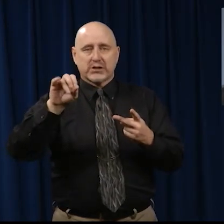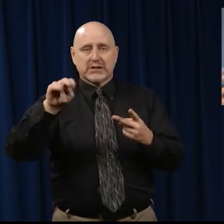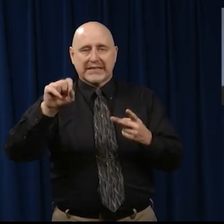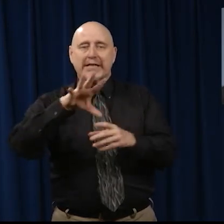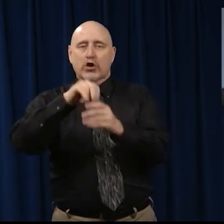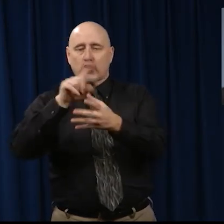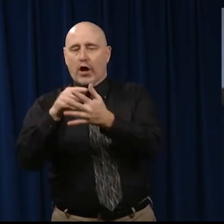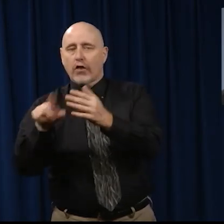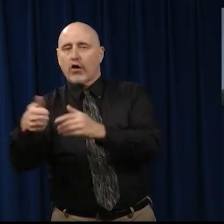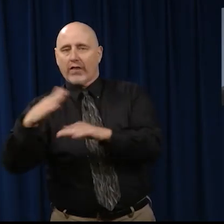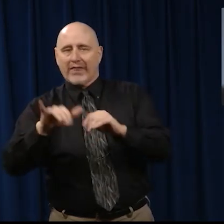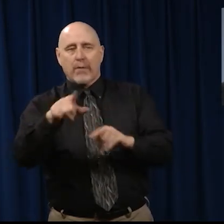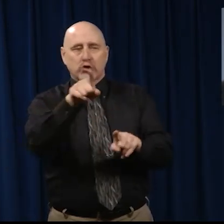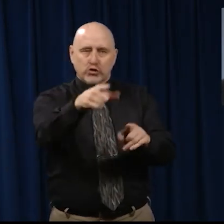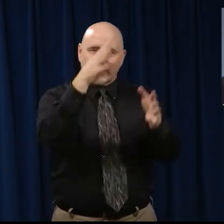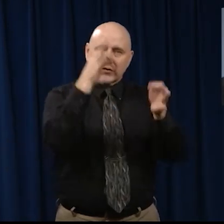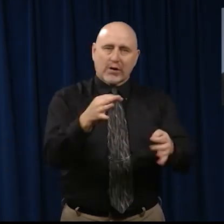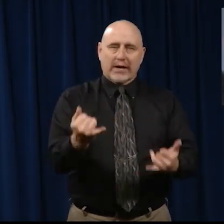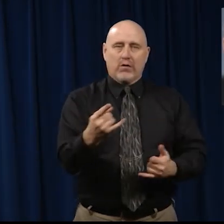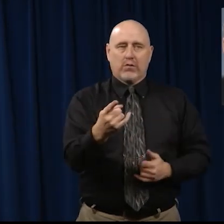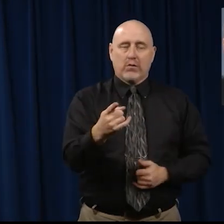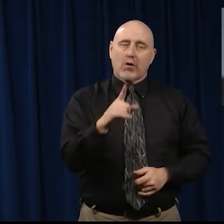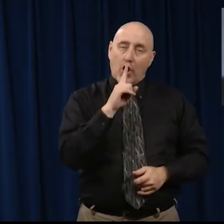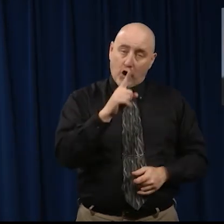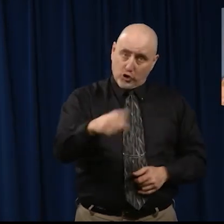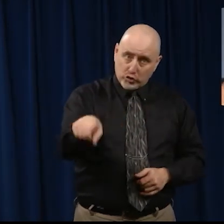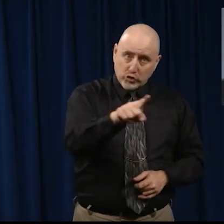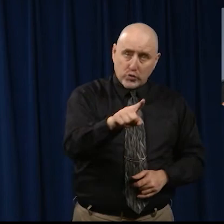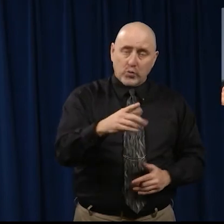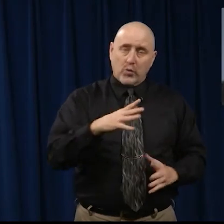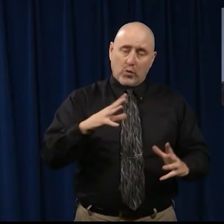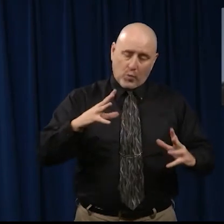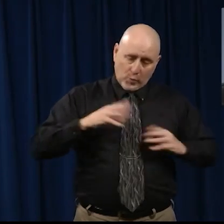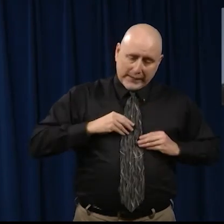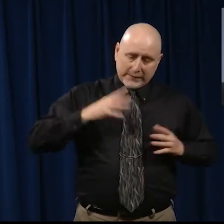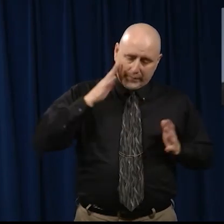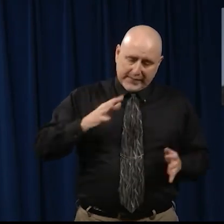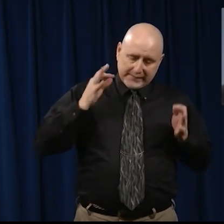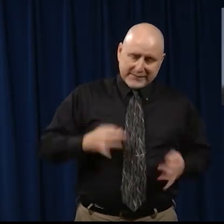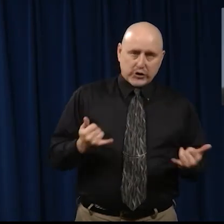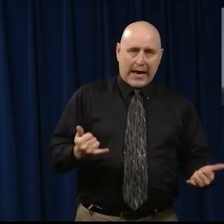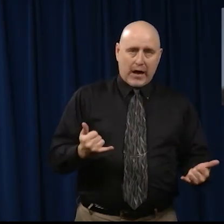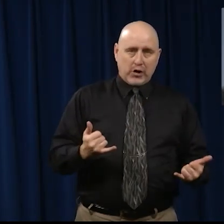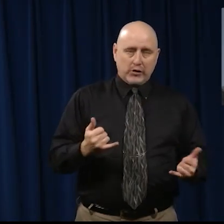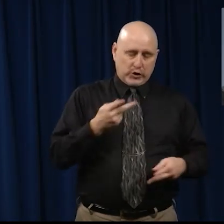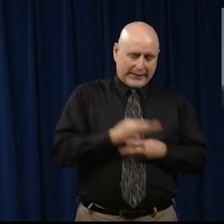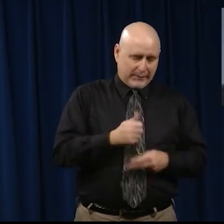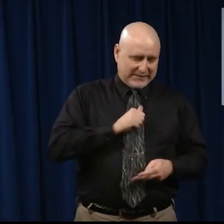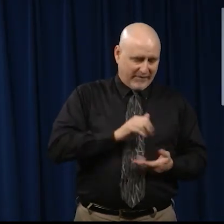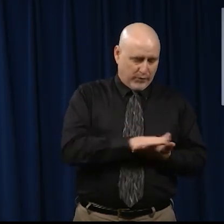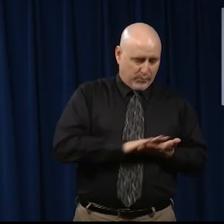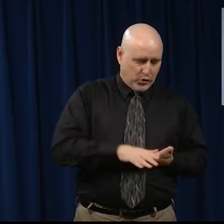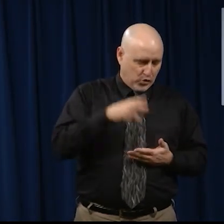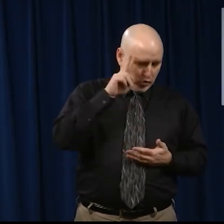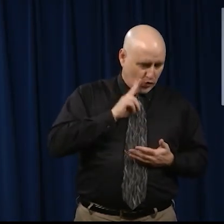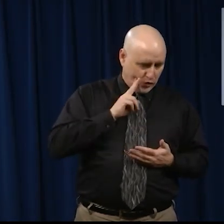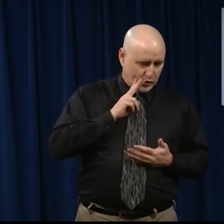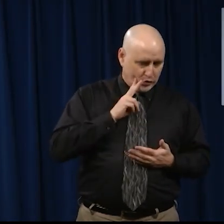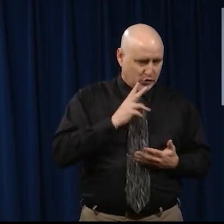other than that. But you've got to draw the line. Are you willing to make a decision now to keep yourself pure so that you'll get everything